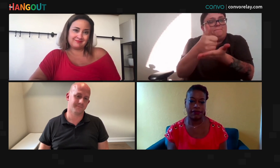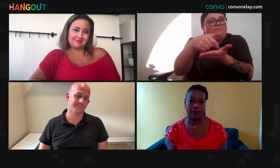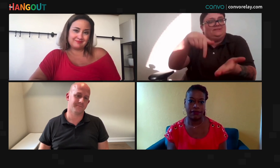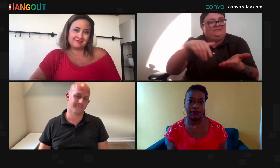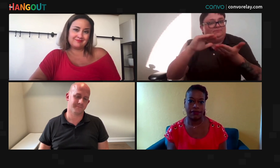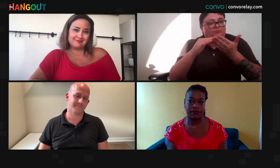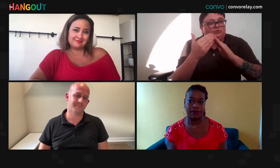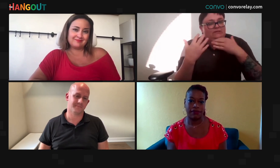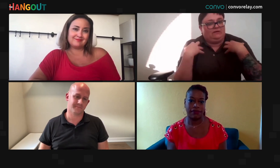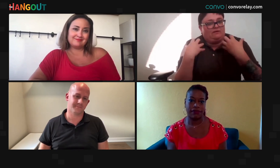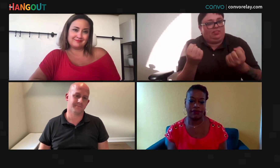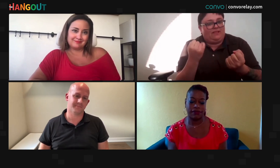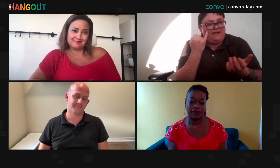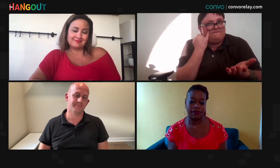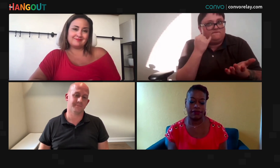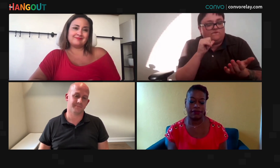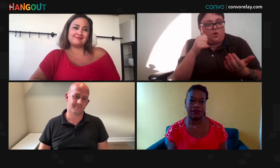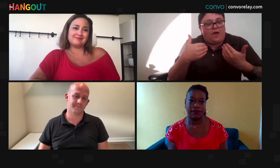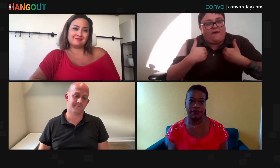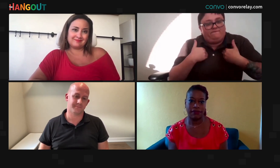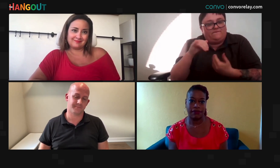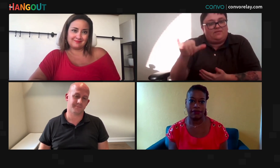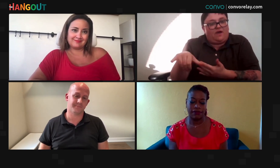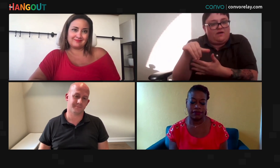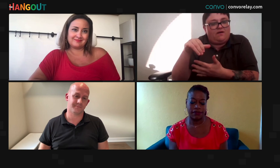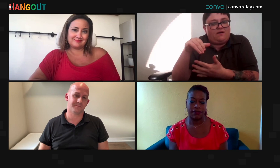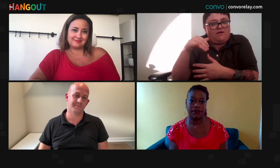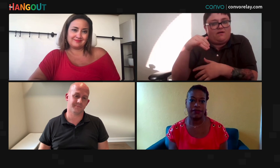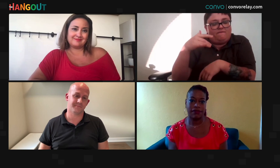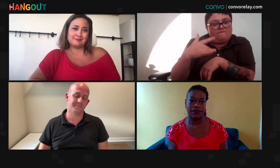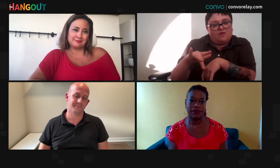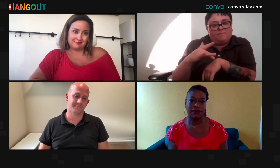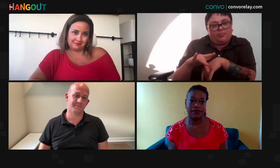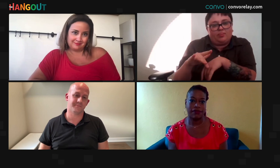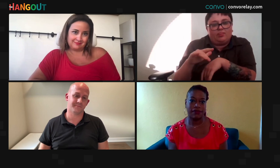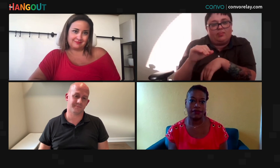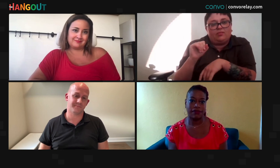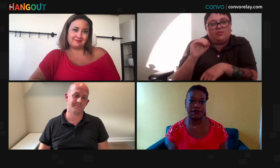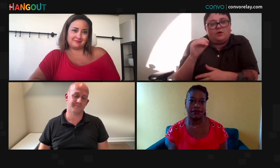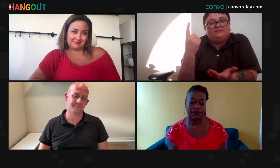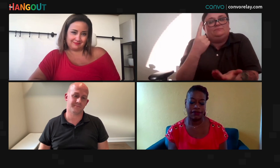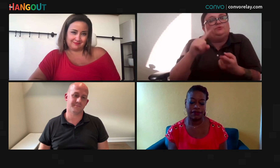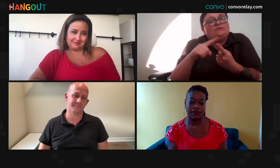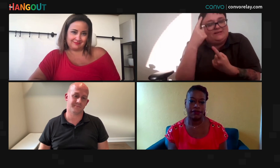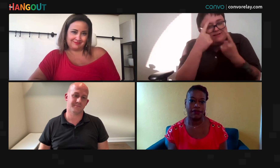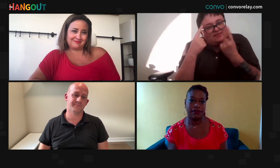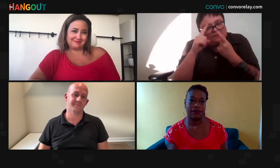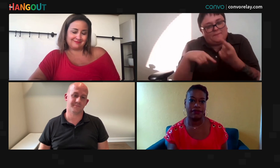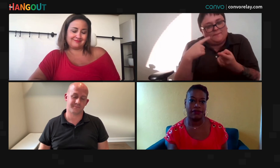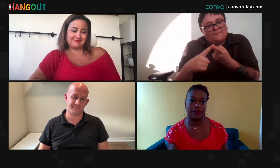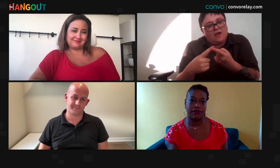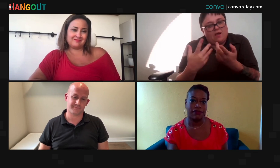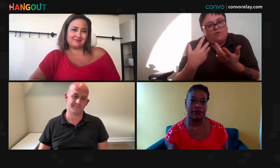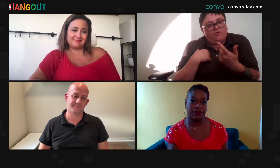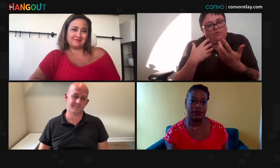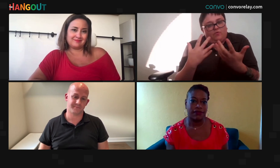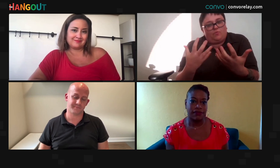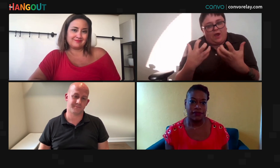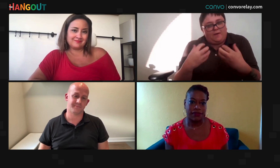in humans in being deaf. So how can we help the community heal if we don't have that available to us? So that is definitely something to